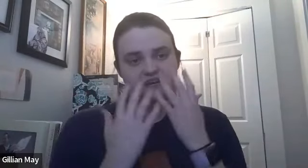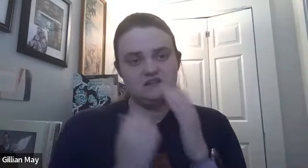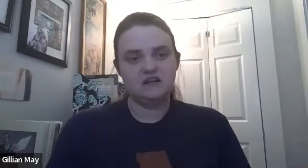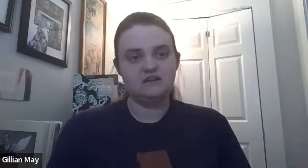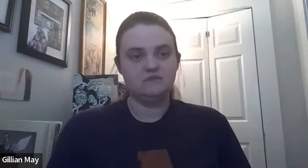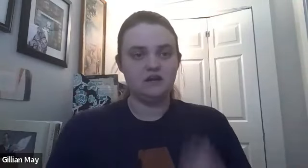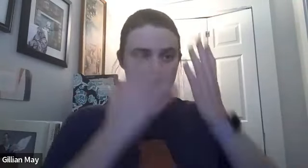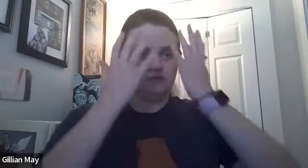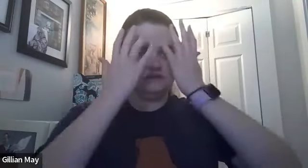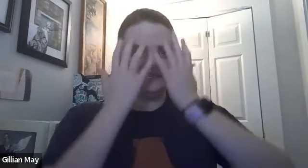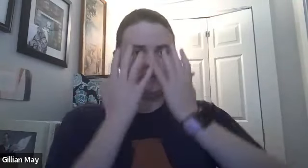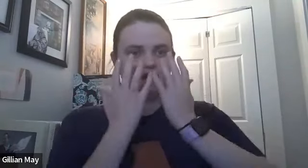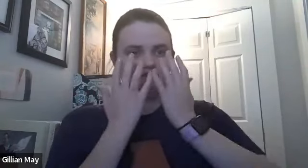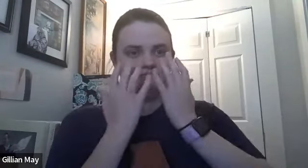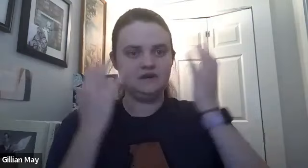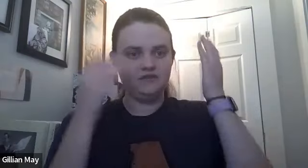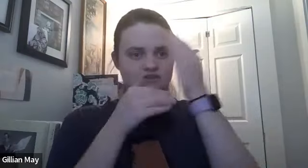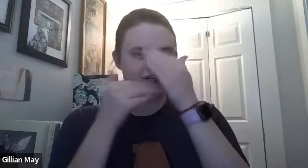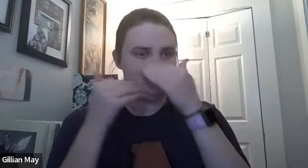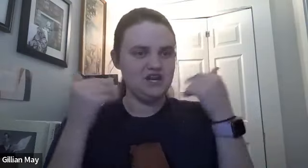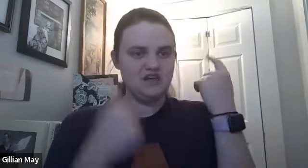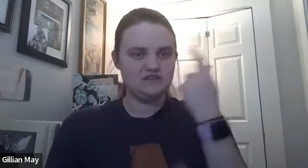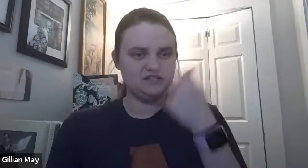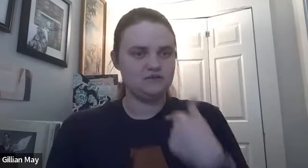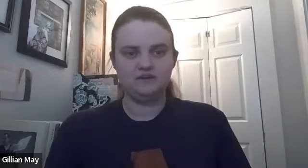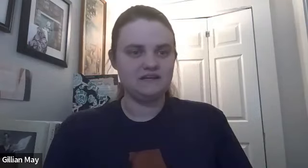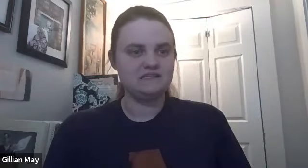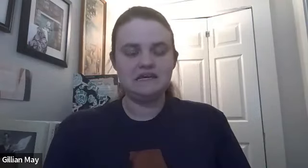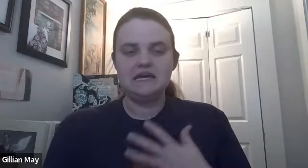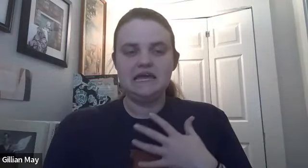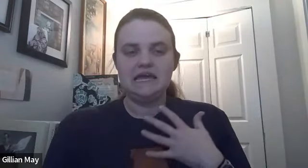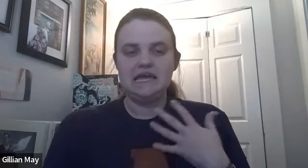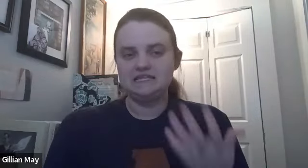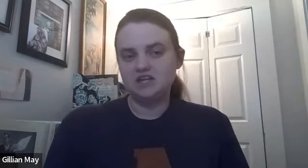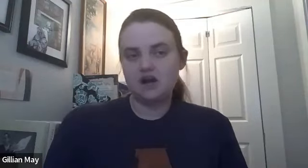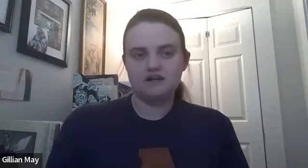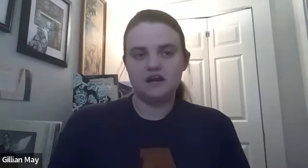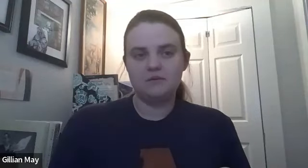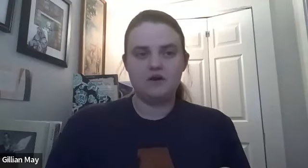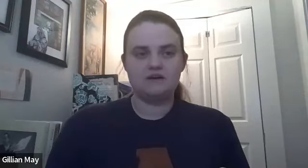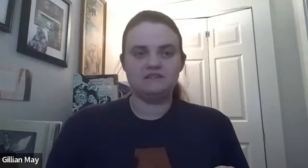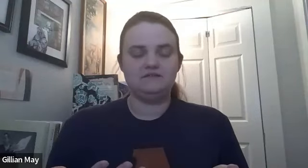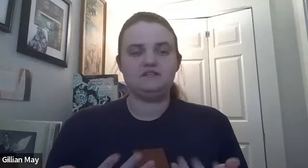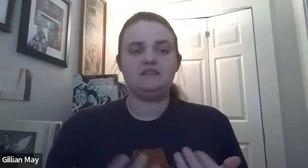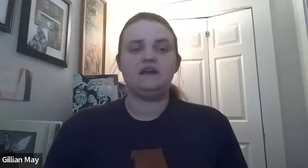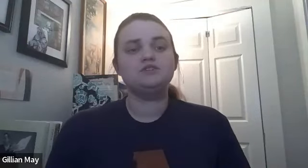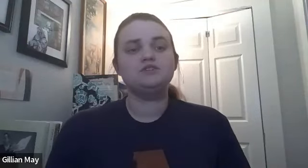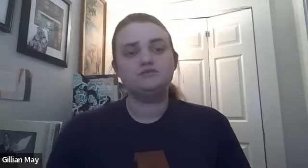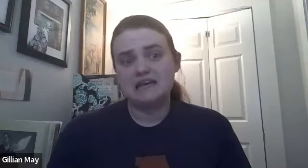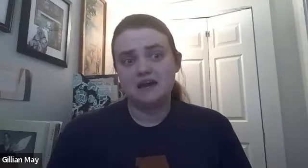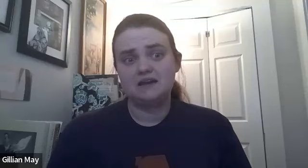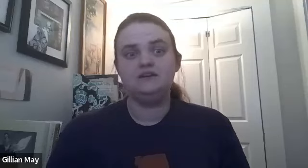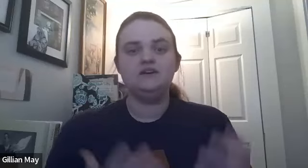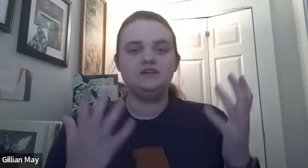sad today, or like sad, and there's like nothing showing on your face, it's not gonna come across like if you're saying, like, I'm just really sad.